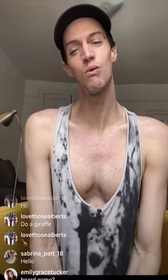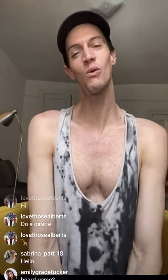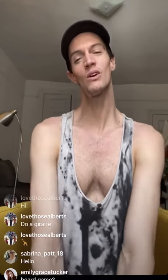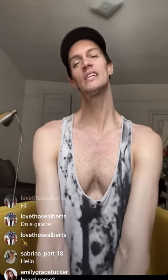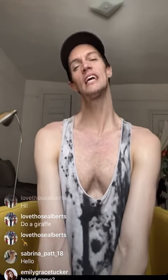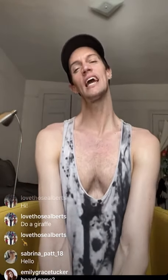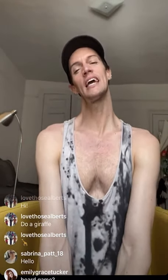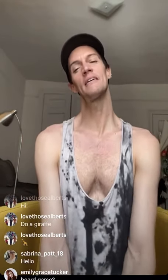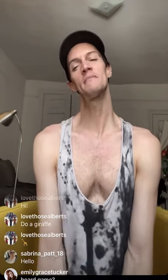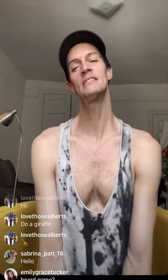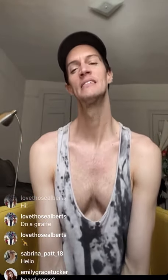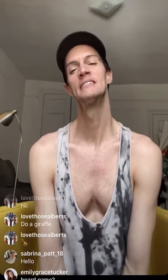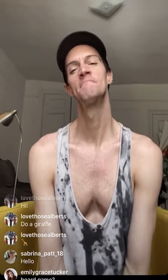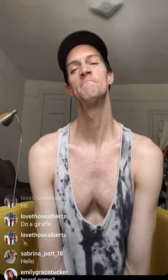Board game.